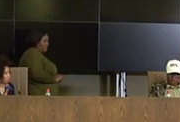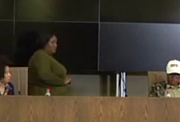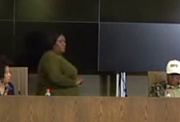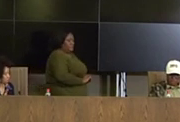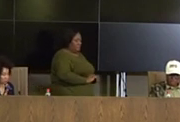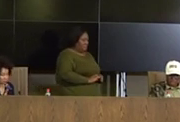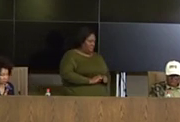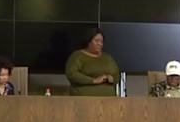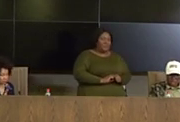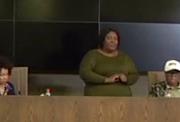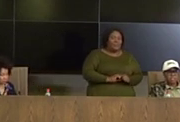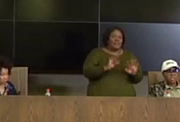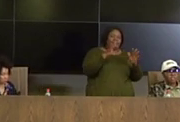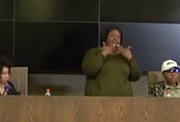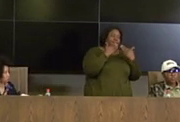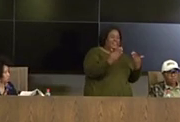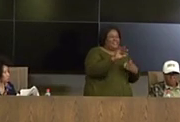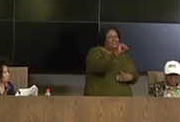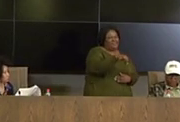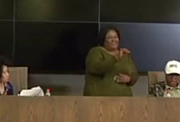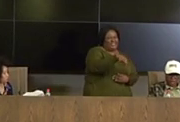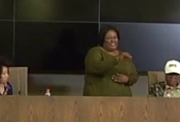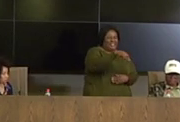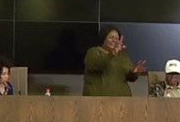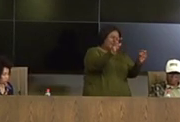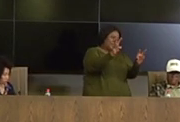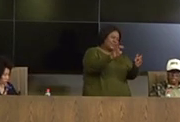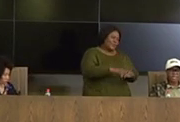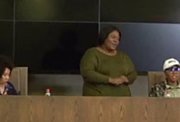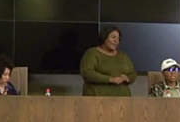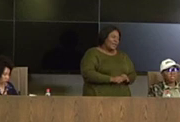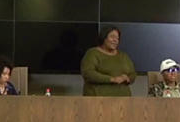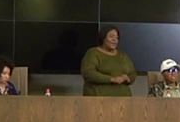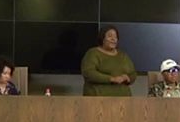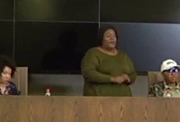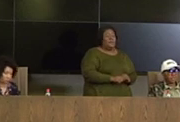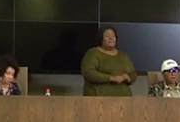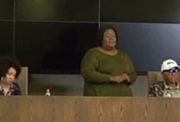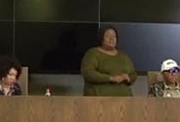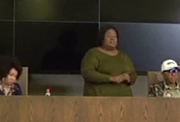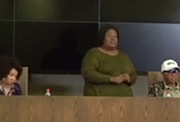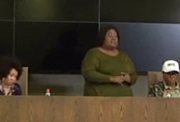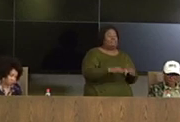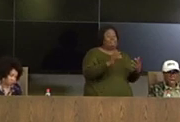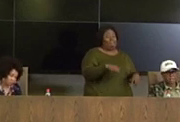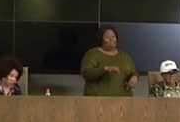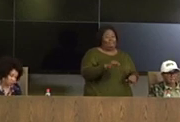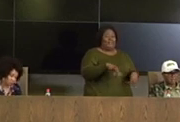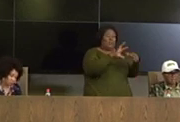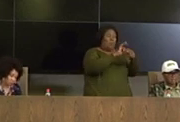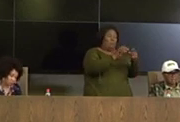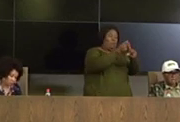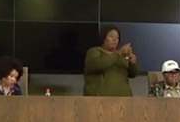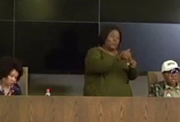Thank you very much. Yes, the issue of an escalation of the abuse of